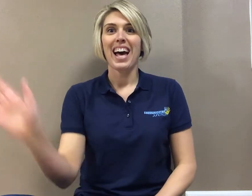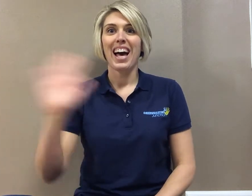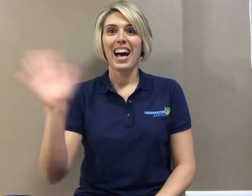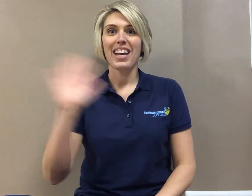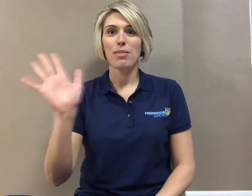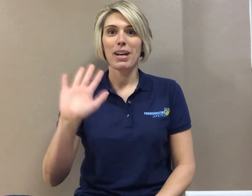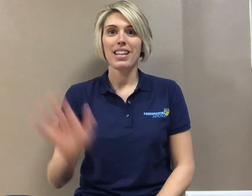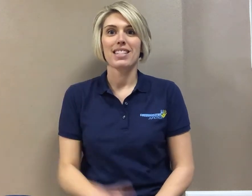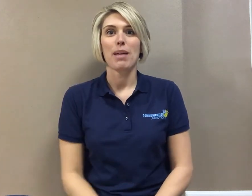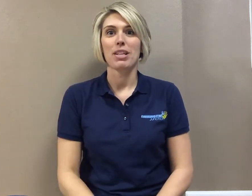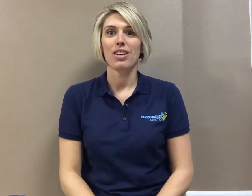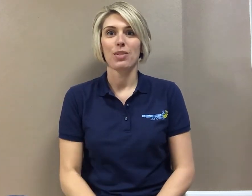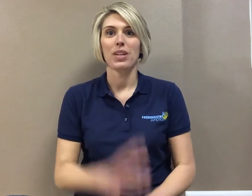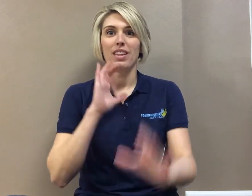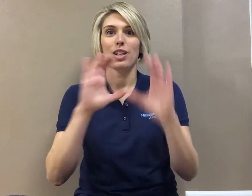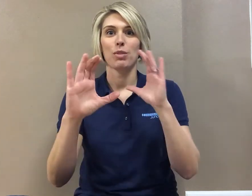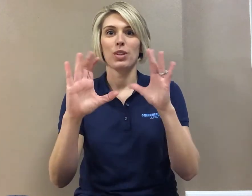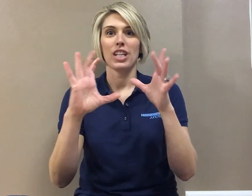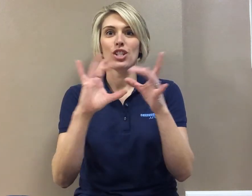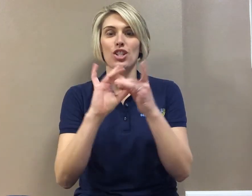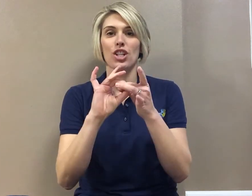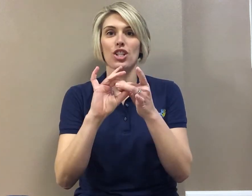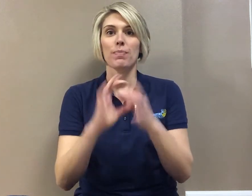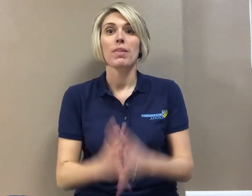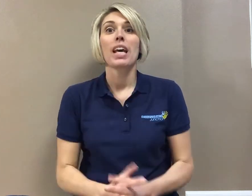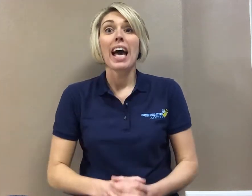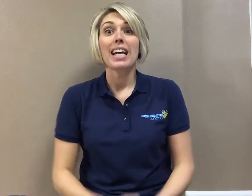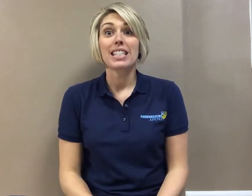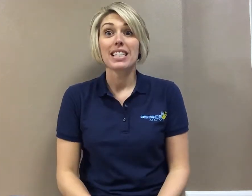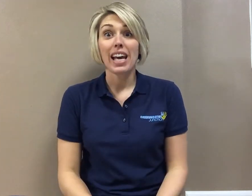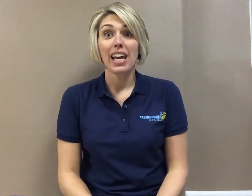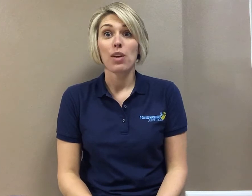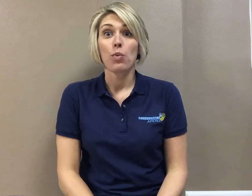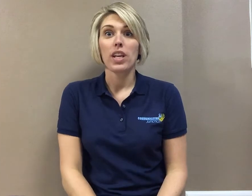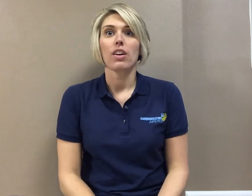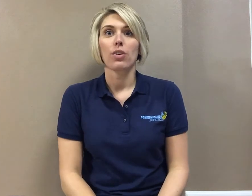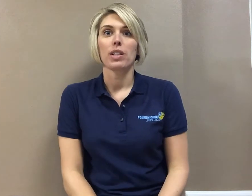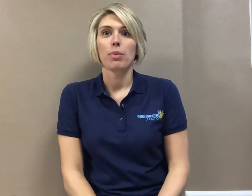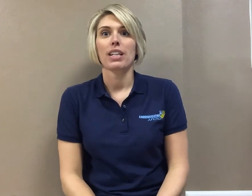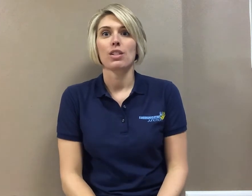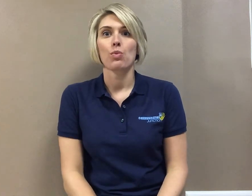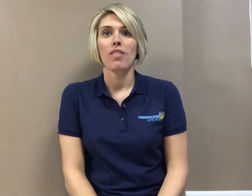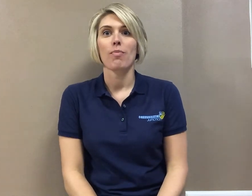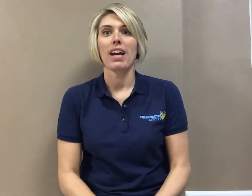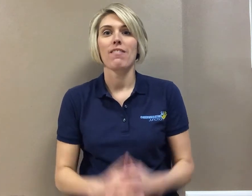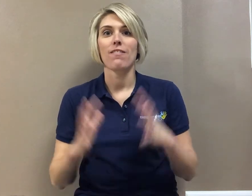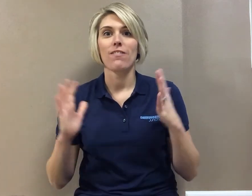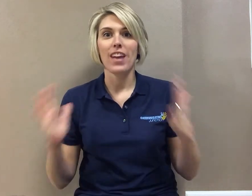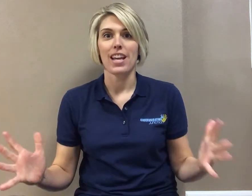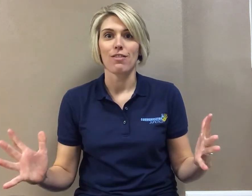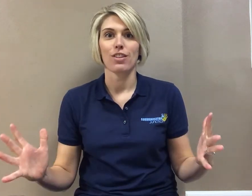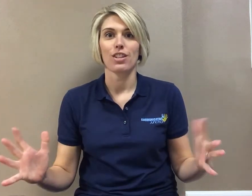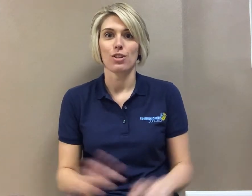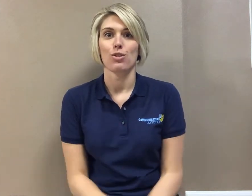Hi everybody! It's Abby Cooke with Communication Junction and today we are going to practice one of my favorite nursery